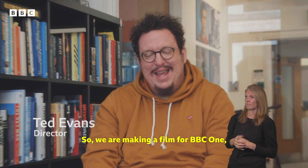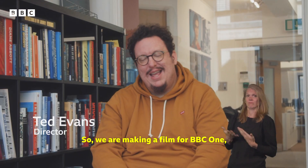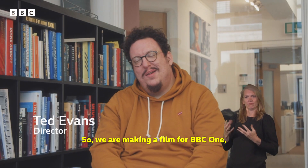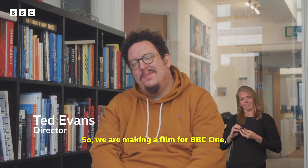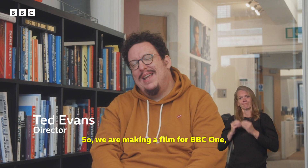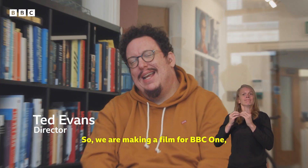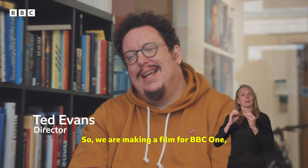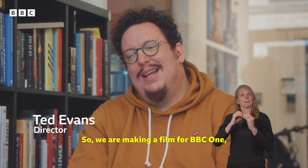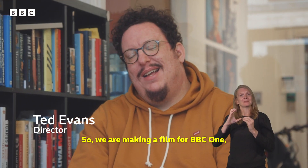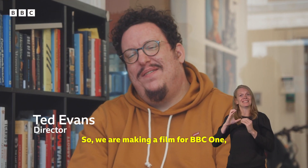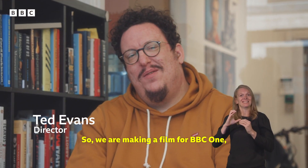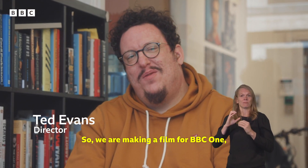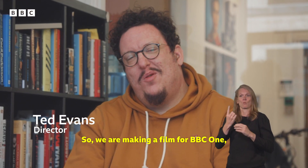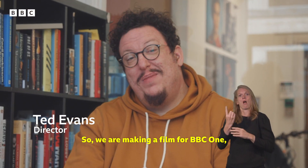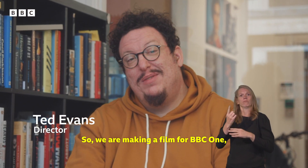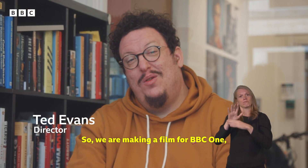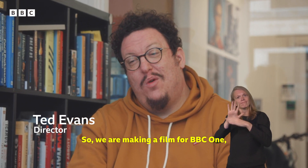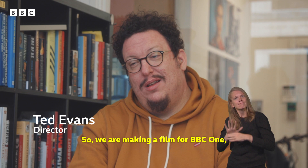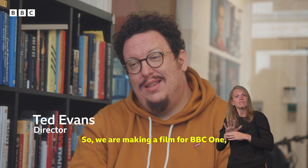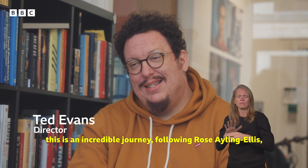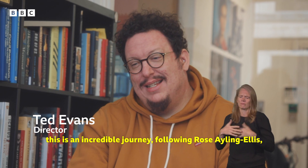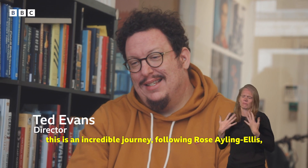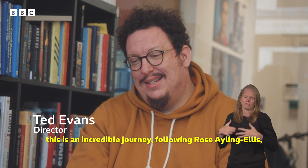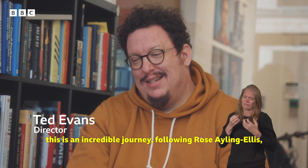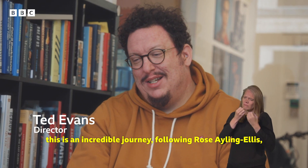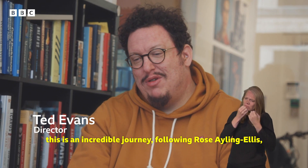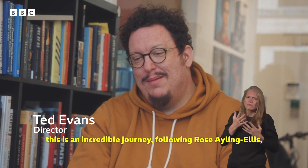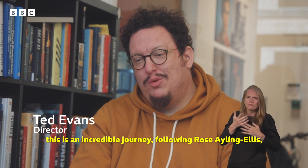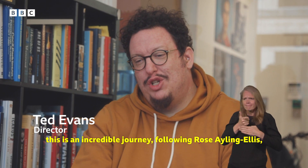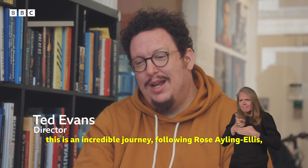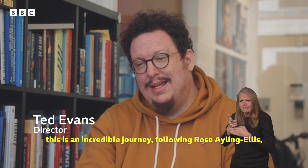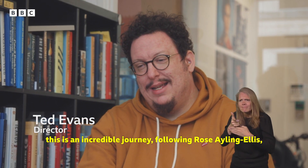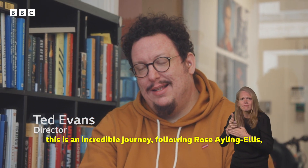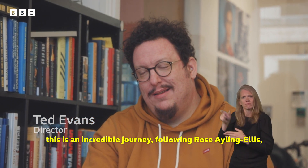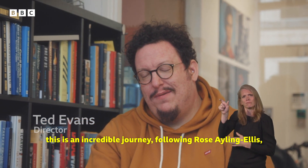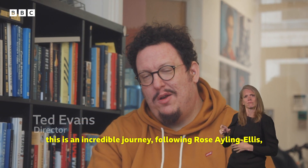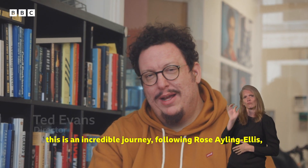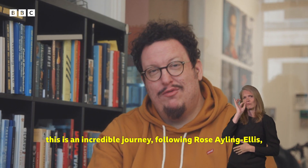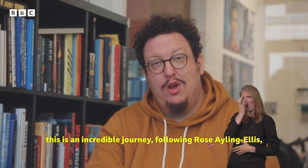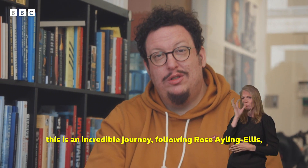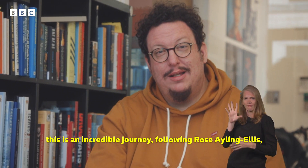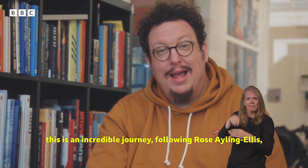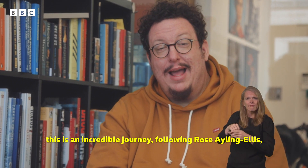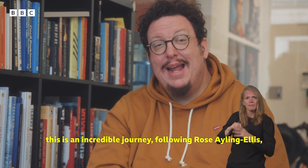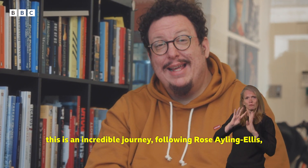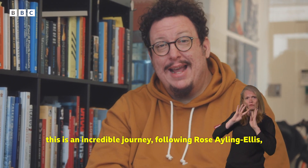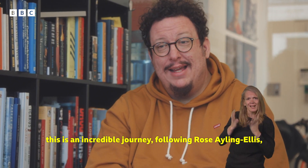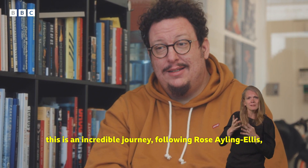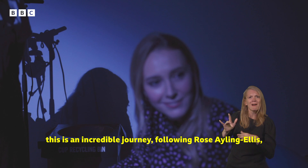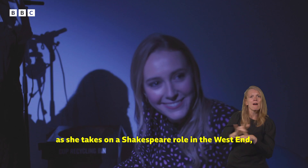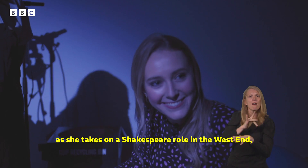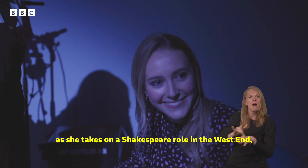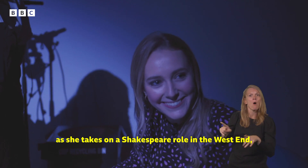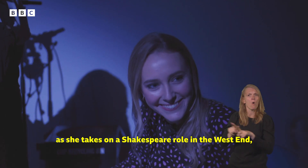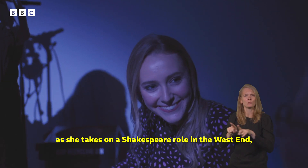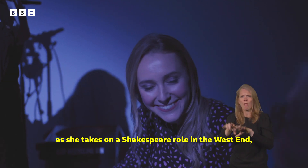So we are making a film for BBC One. This is an incredible journey following Rose